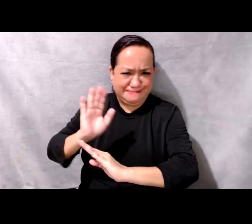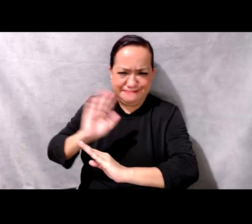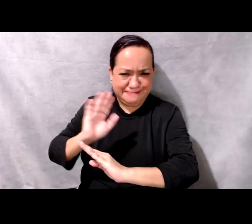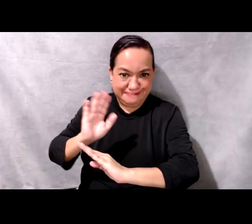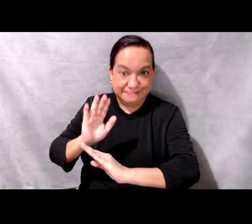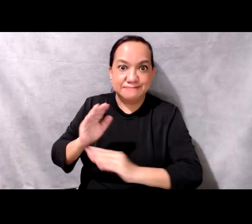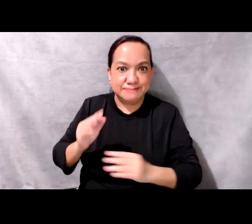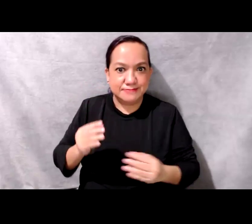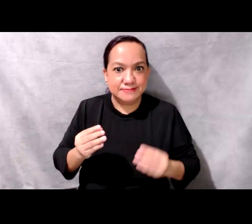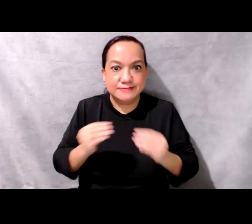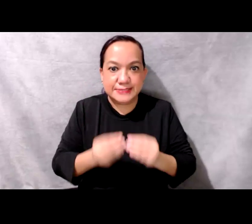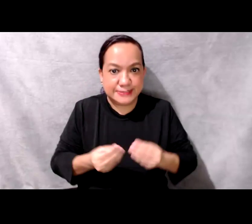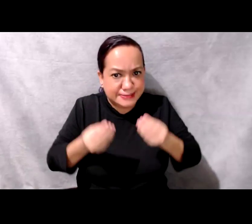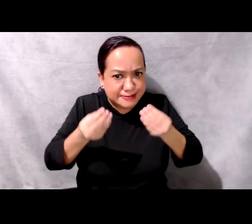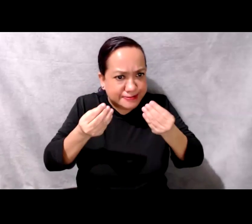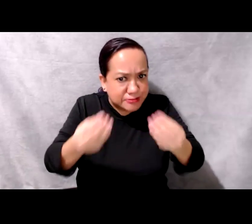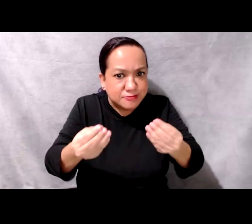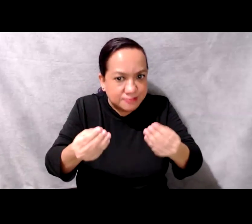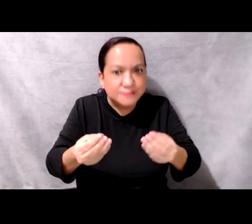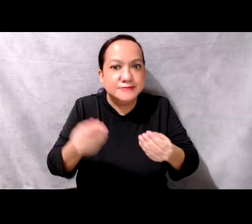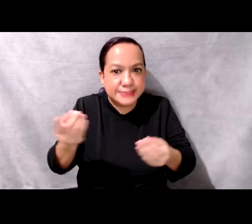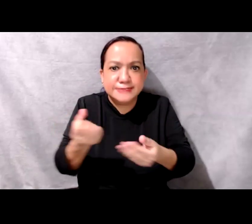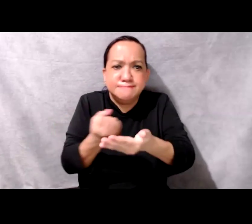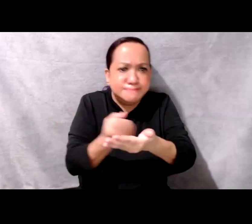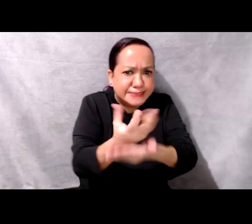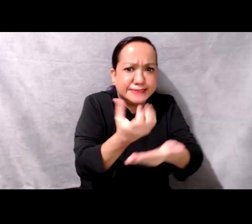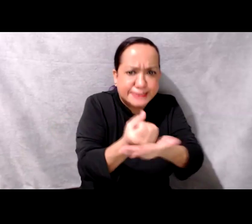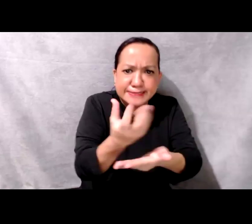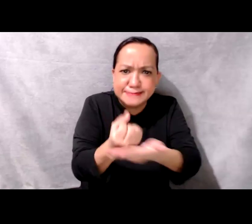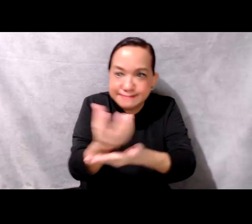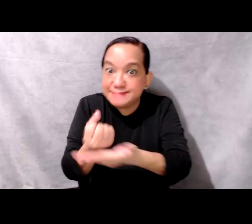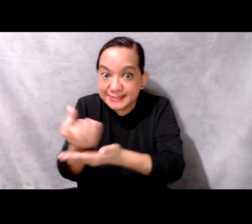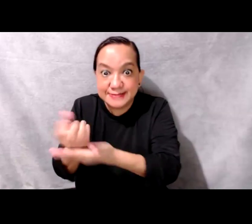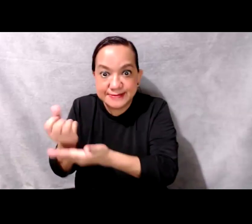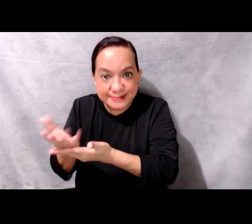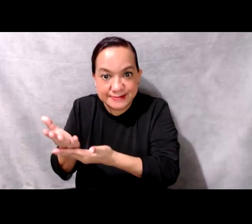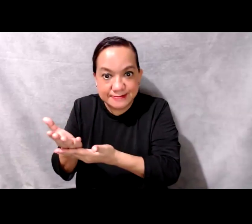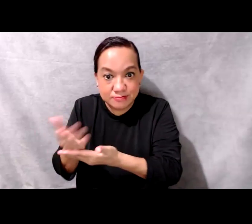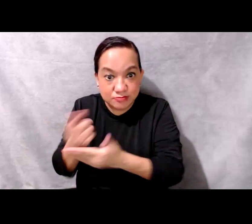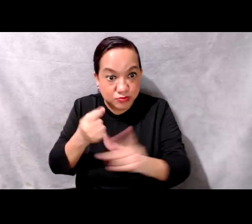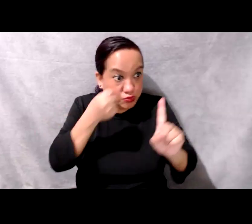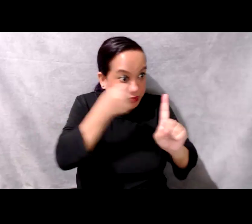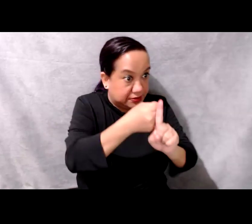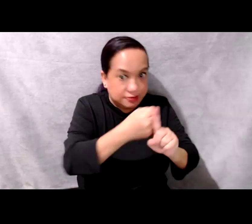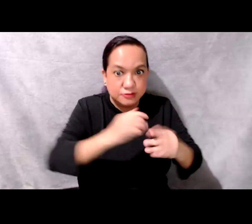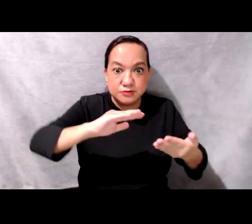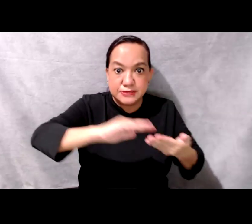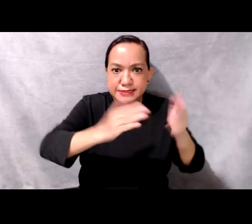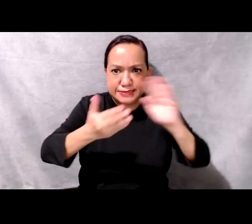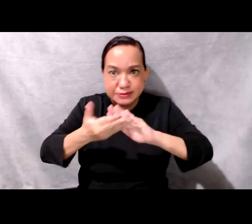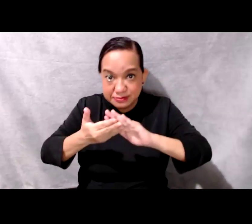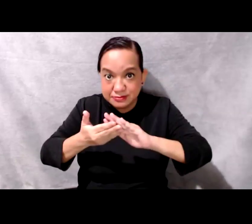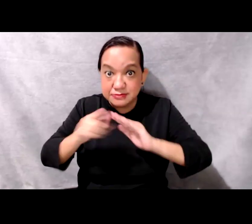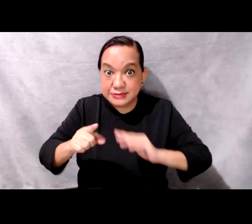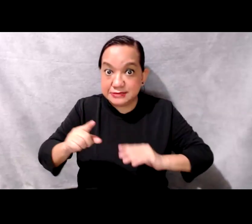change the culture of not seeing affected communities as problematic or anti-development, but also people on this same journey